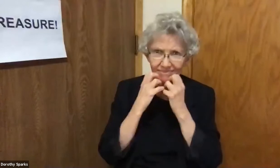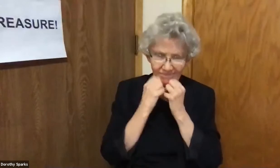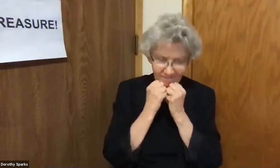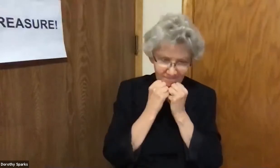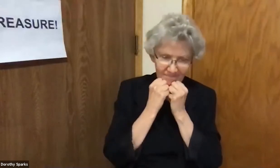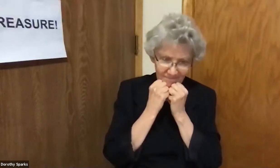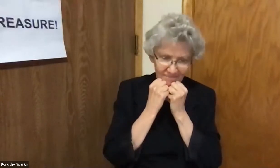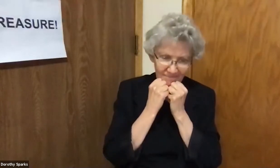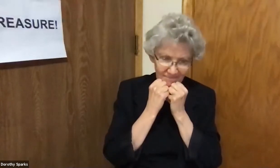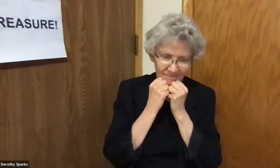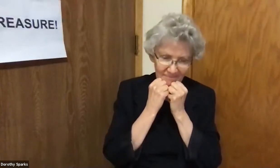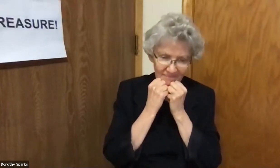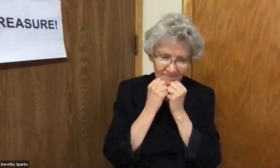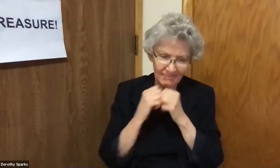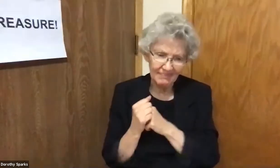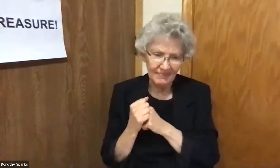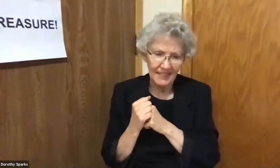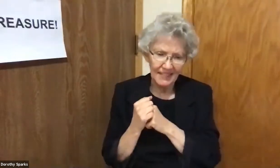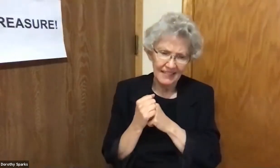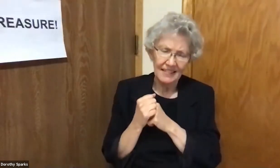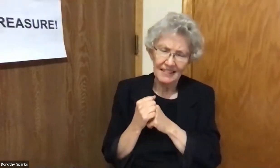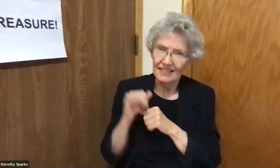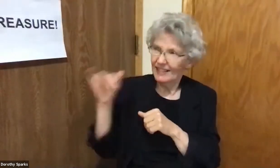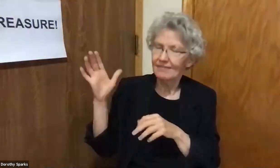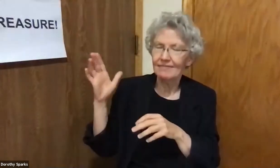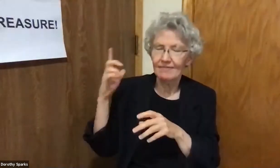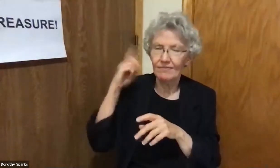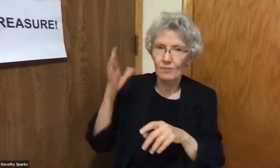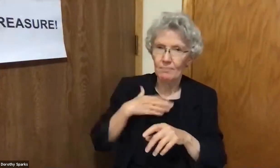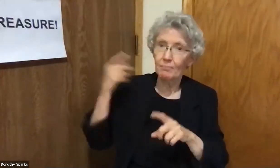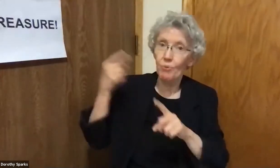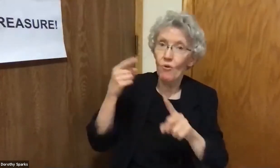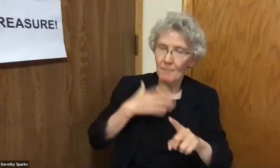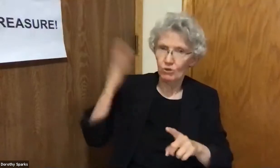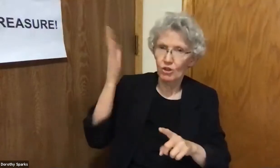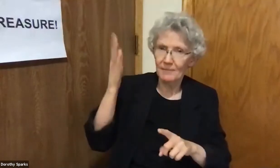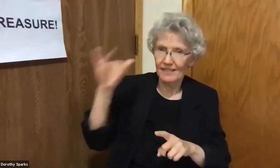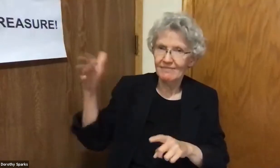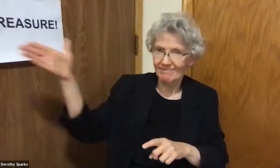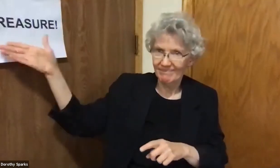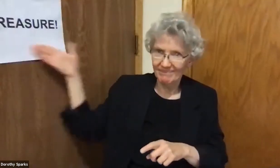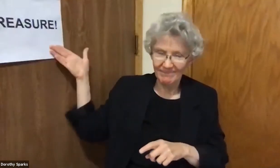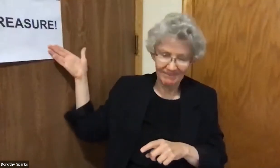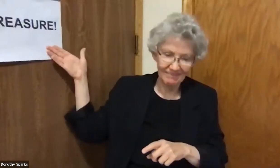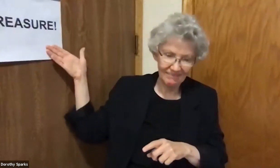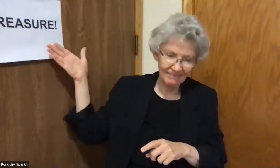So I'm going to use this sign for treasure in my sermon today.